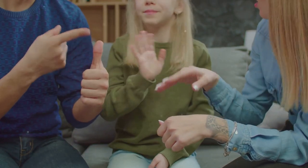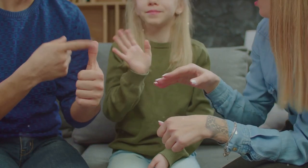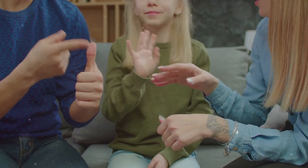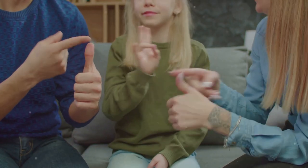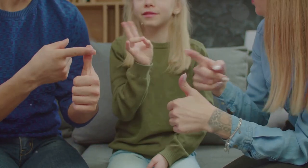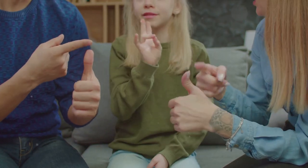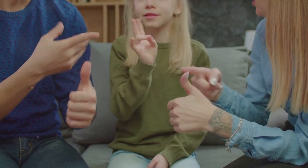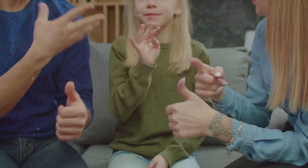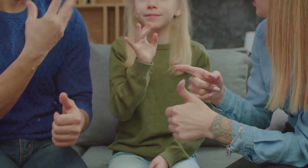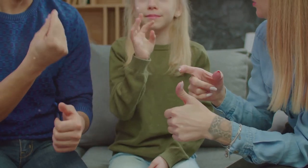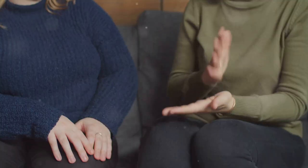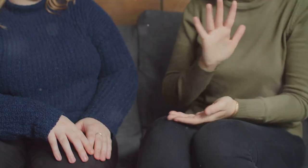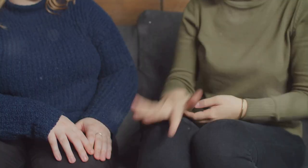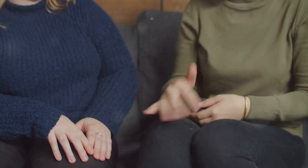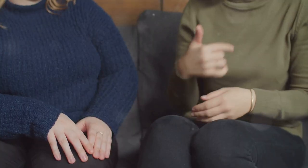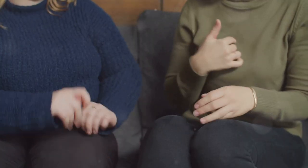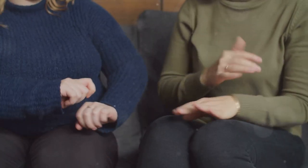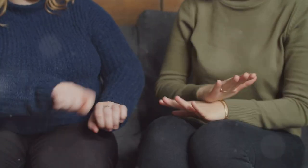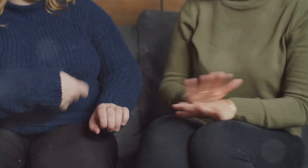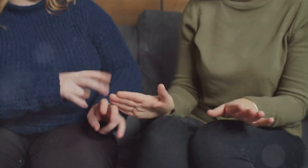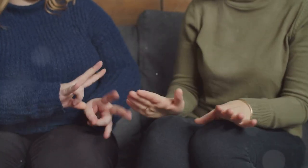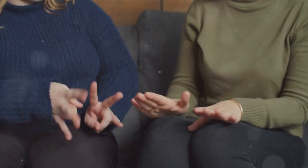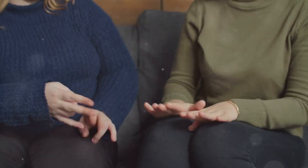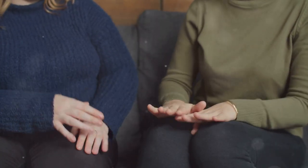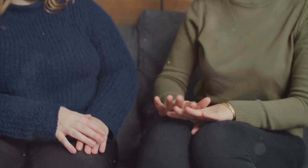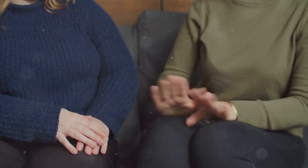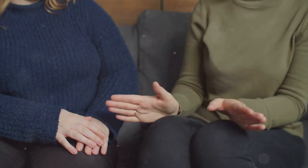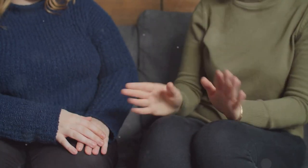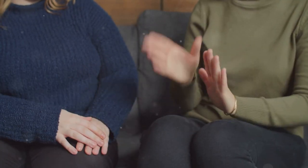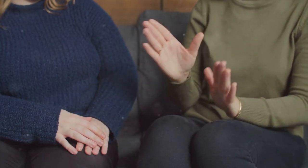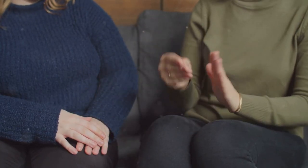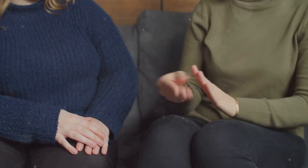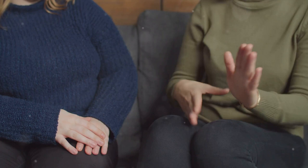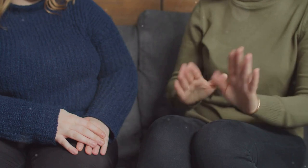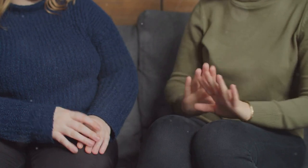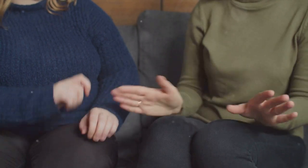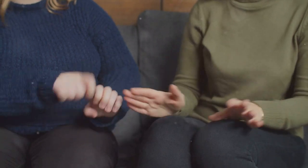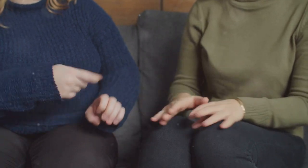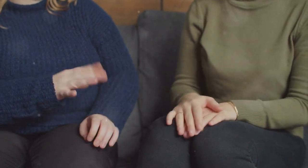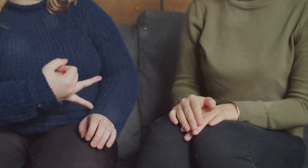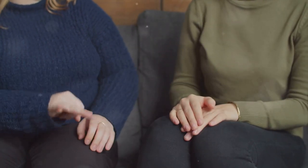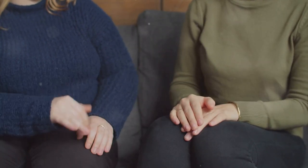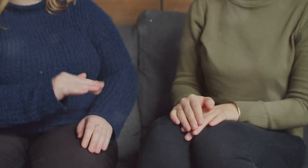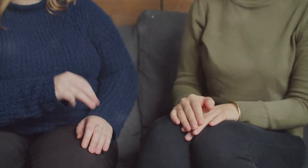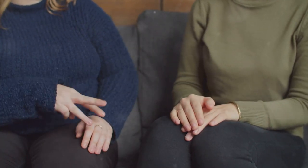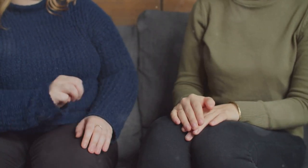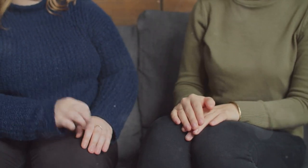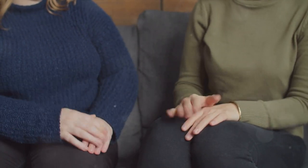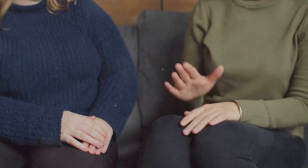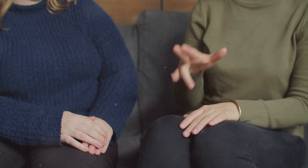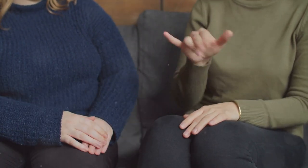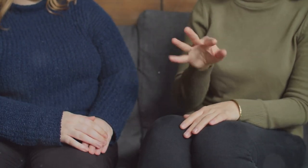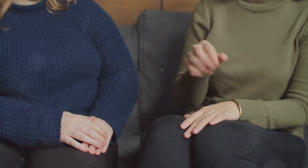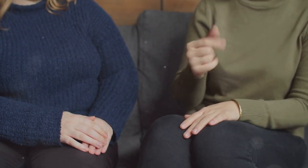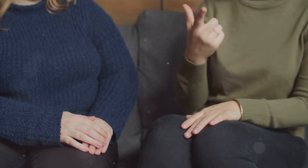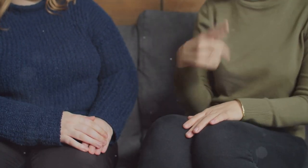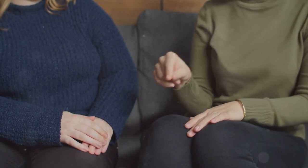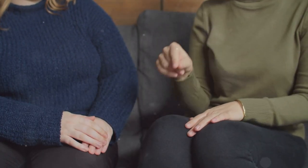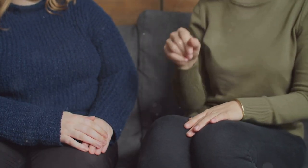Or consider immigrants whose first language isn't ASL or those who only know informal home signs, a CDI can bridge